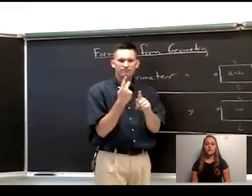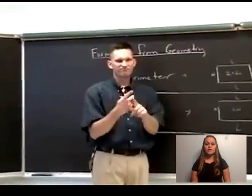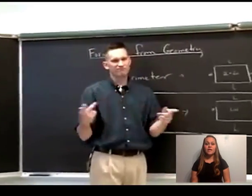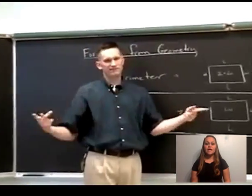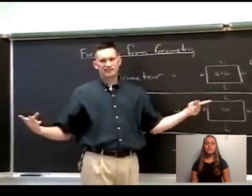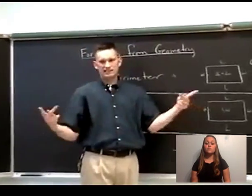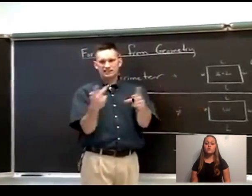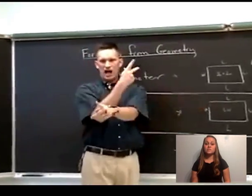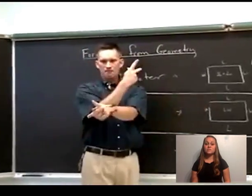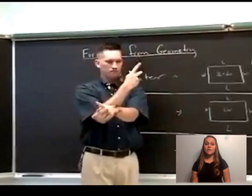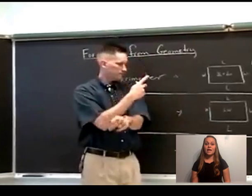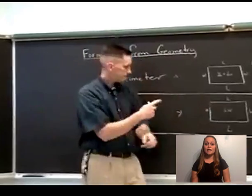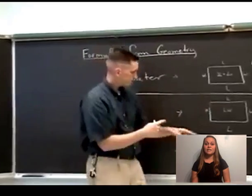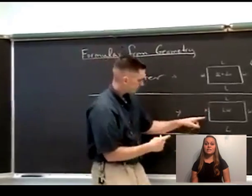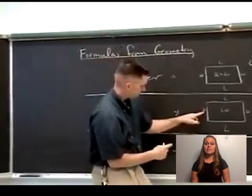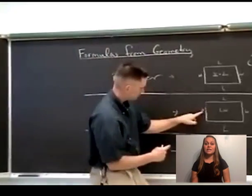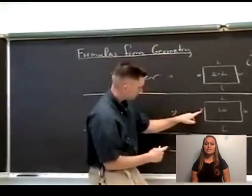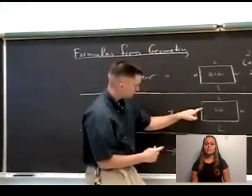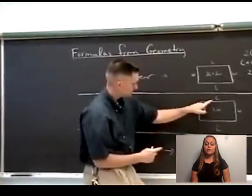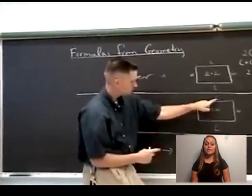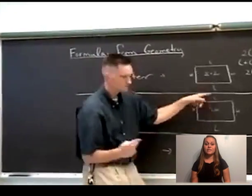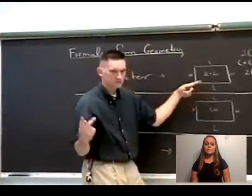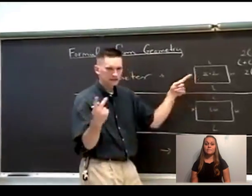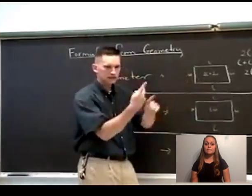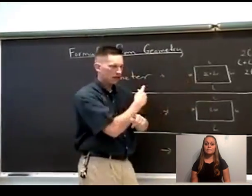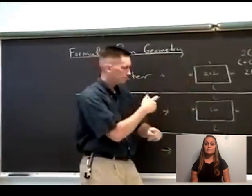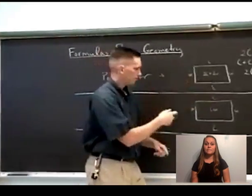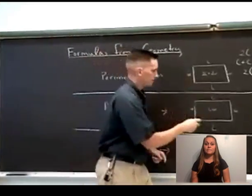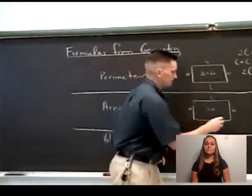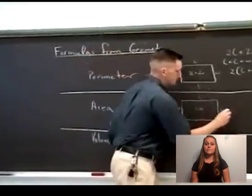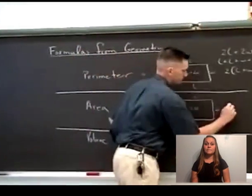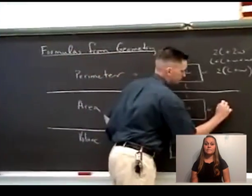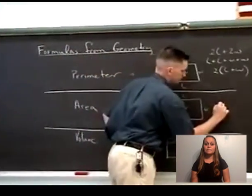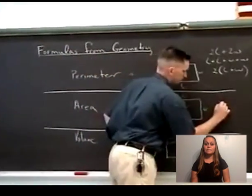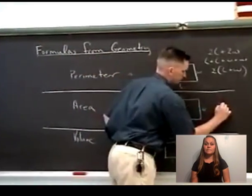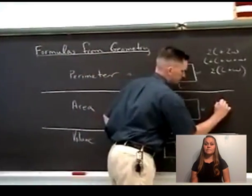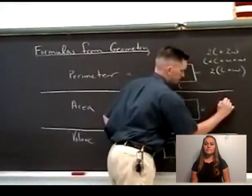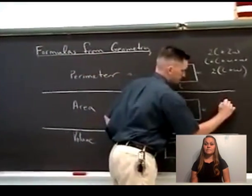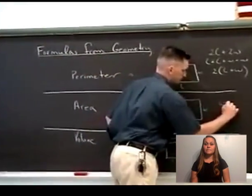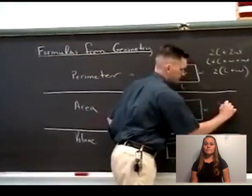cover, and you multiply length and width.